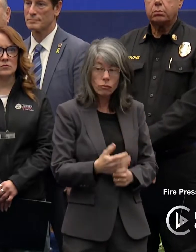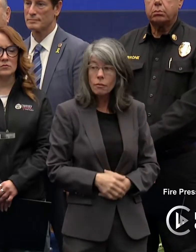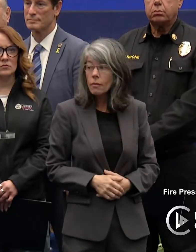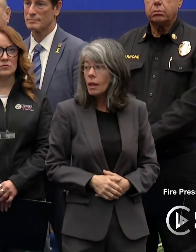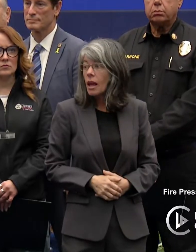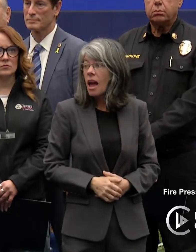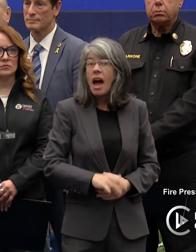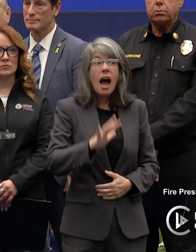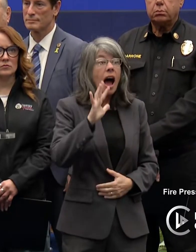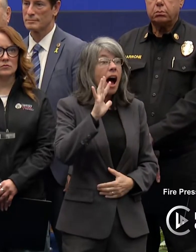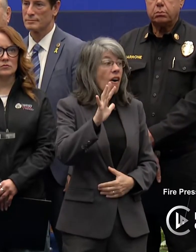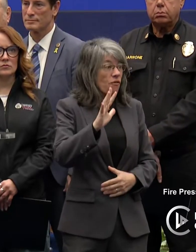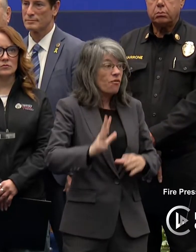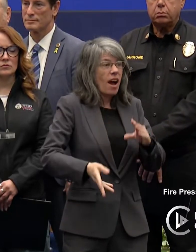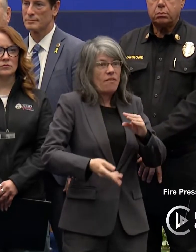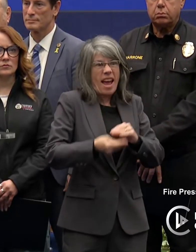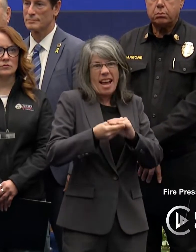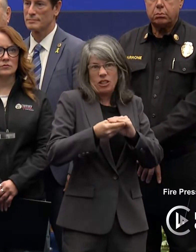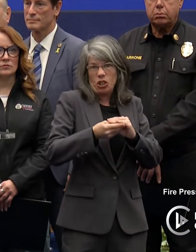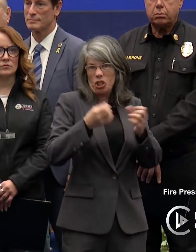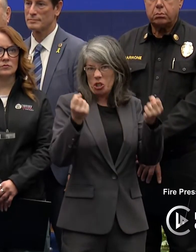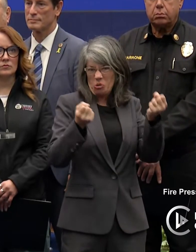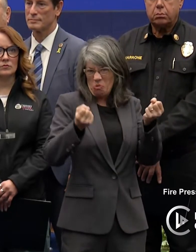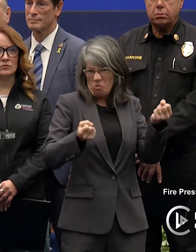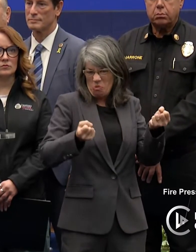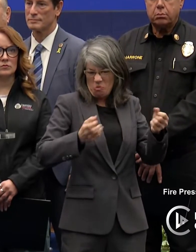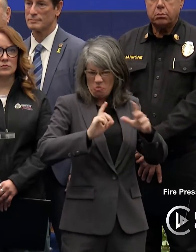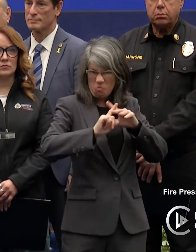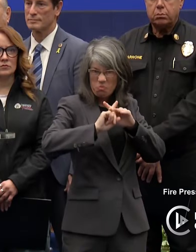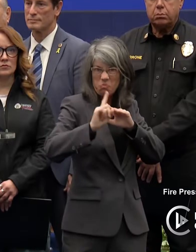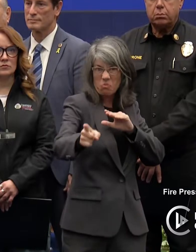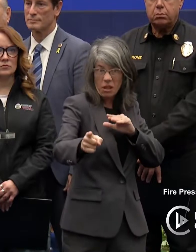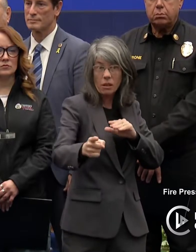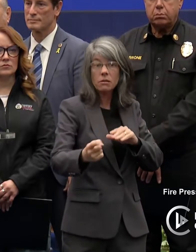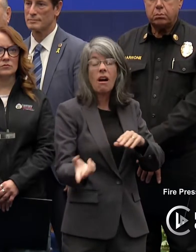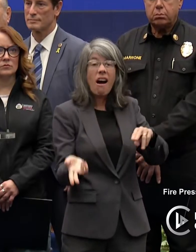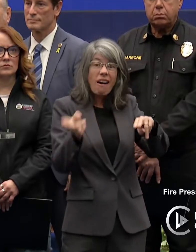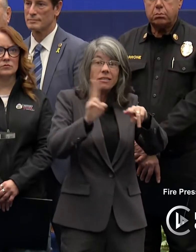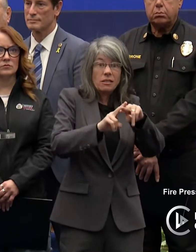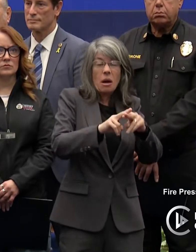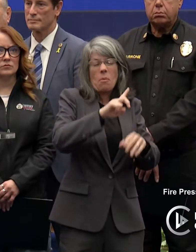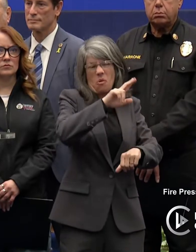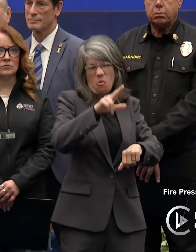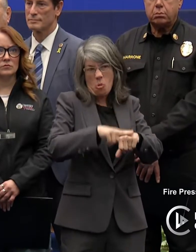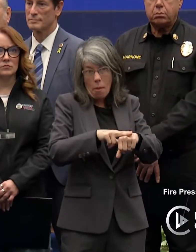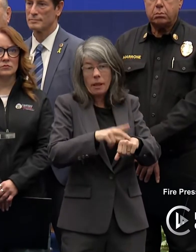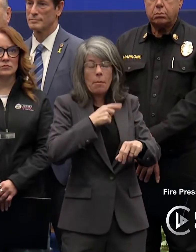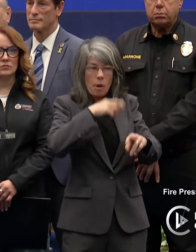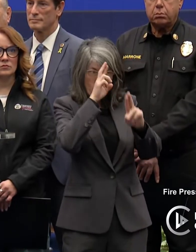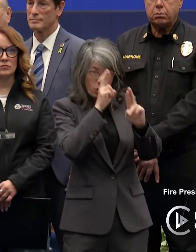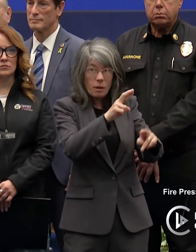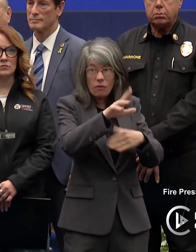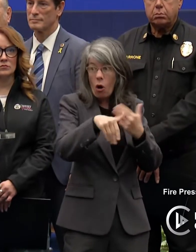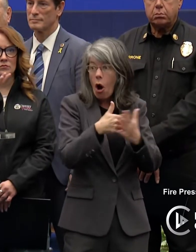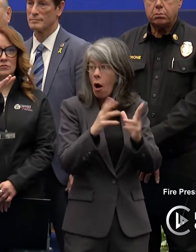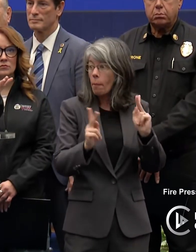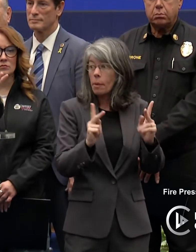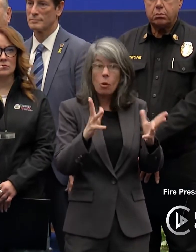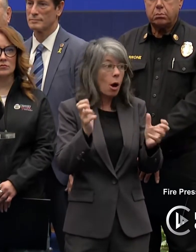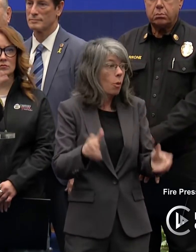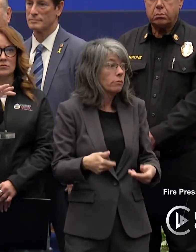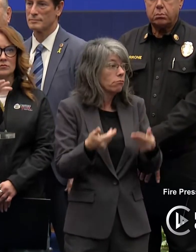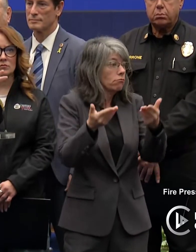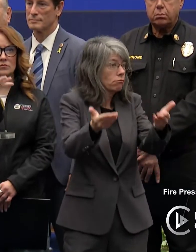5 additional engines were pre-deployed on top of what we normally would do. But again, out of respect for everybody here, I'd like to